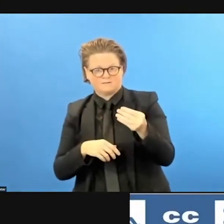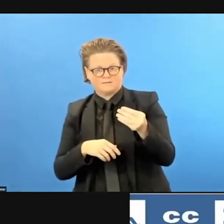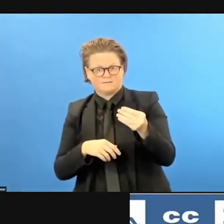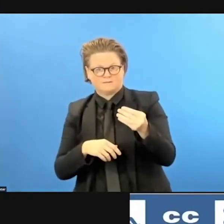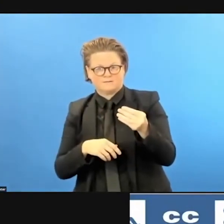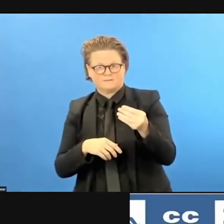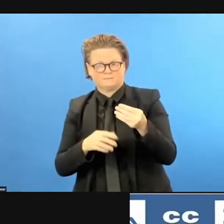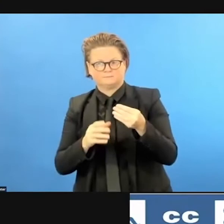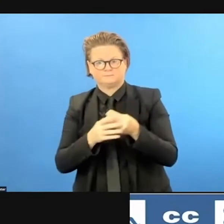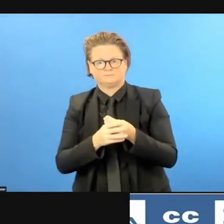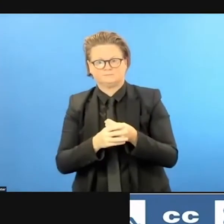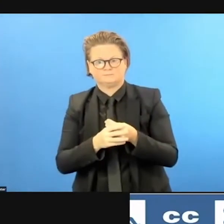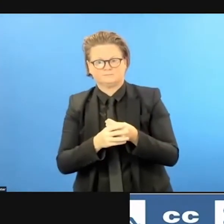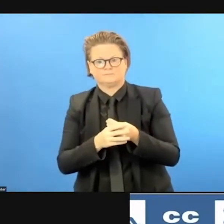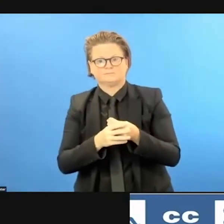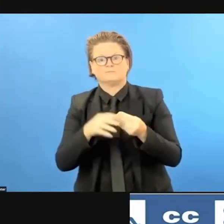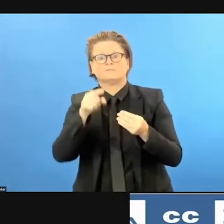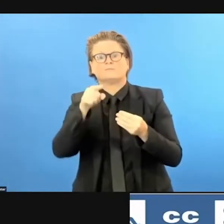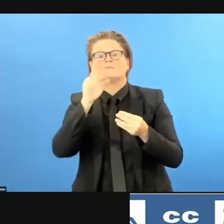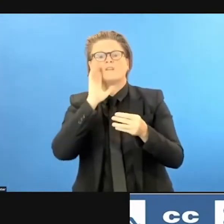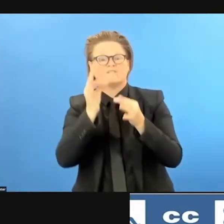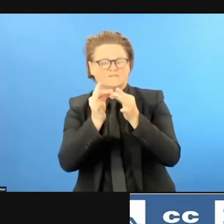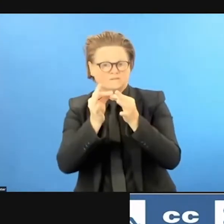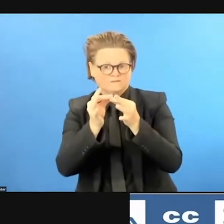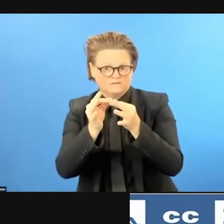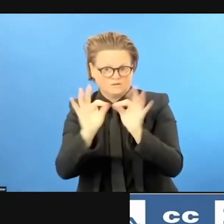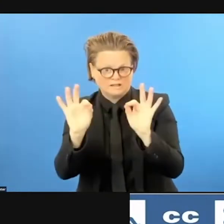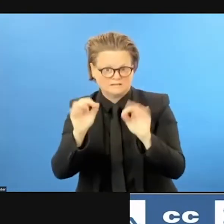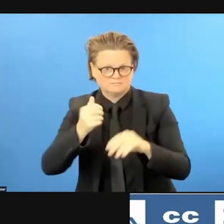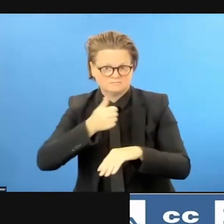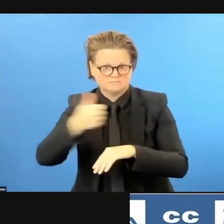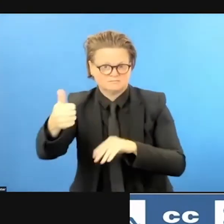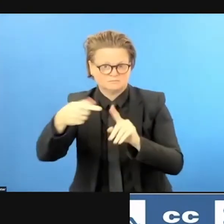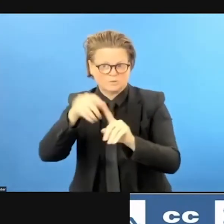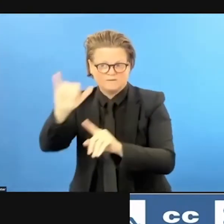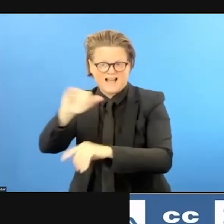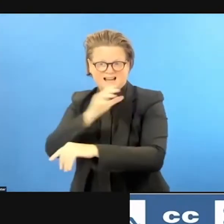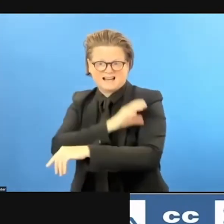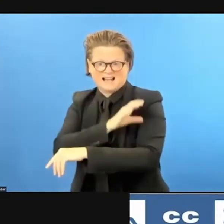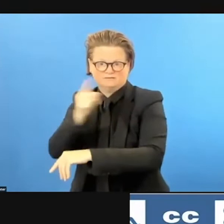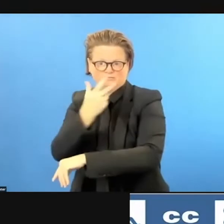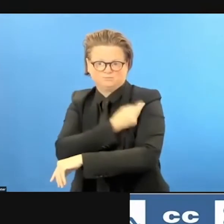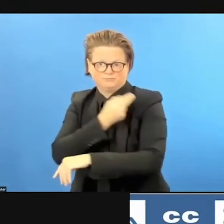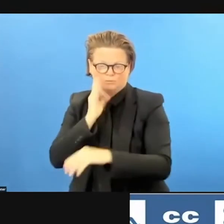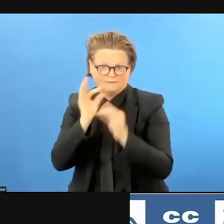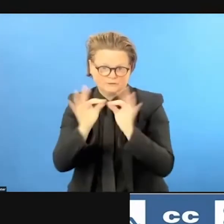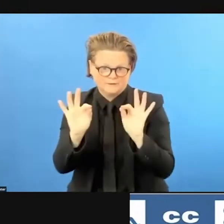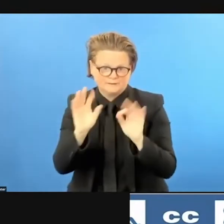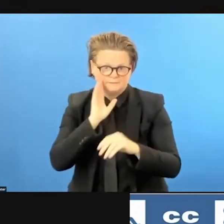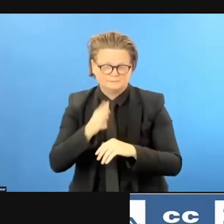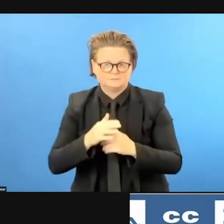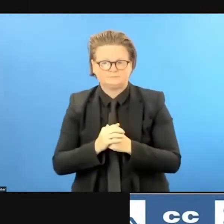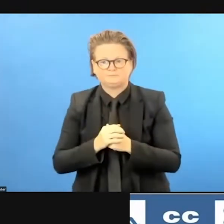for the Essential Trip Card program, they can help subsidize the cost for you. So you just call SF